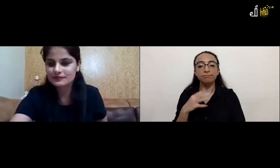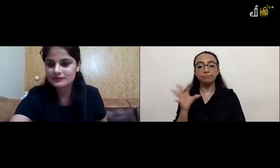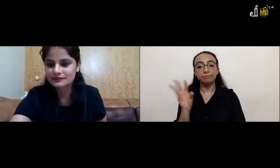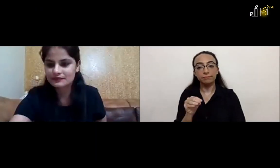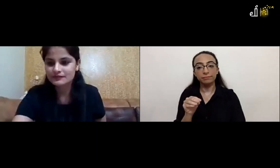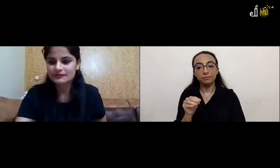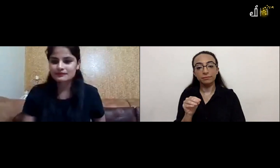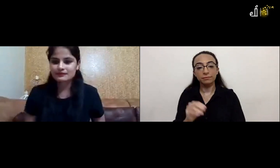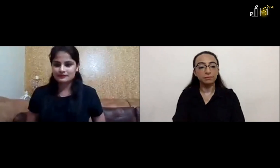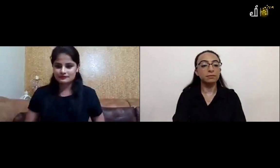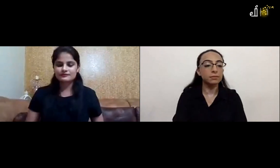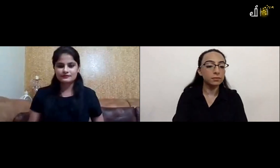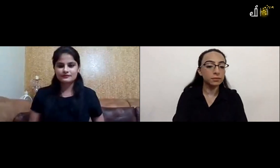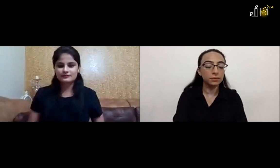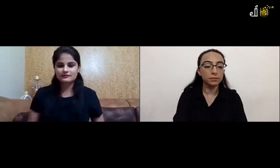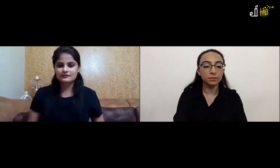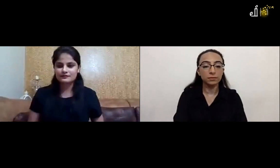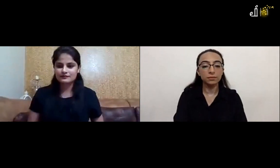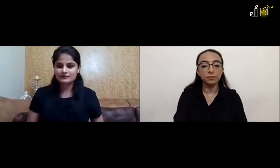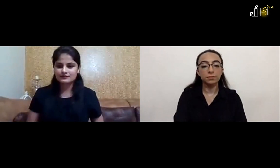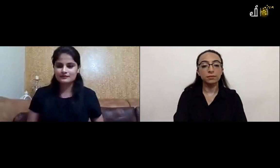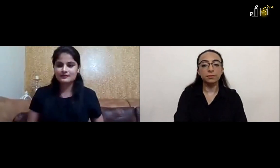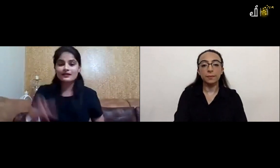Sarah, you're on mute.